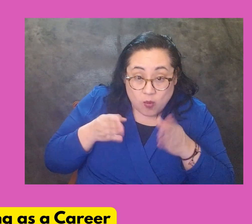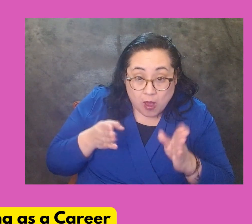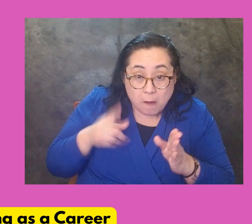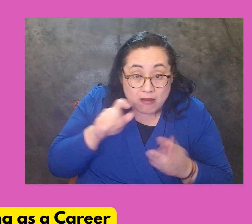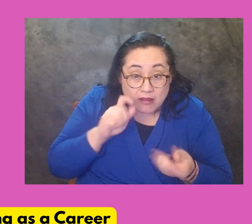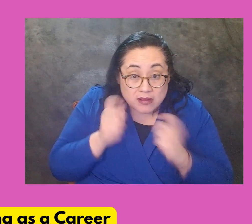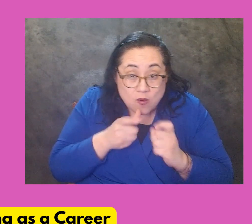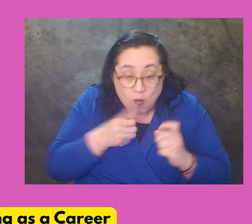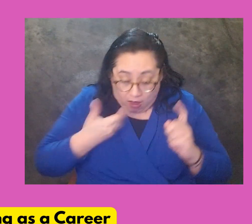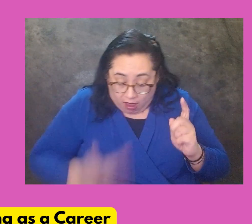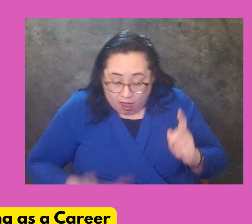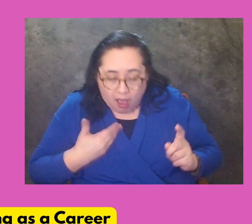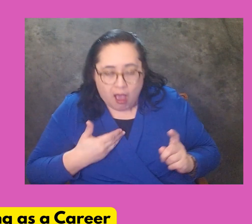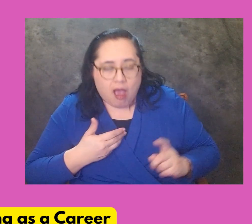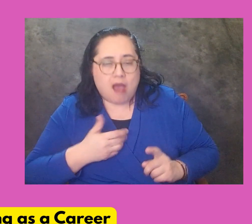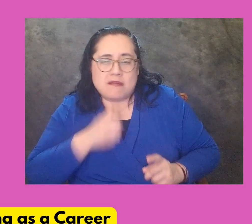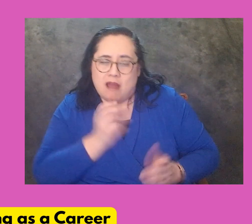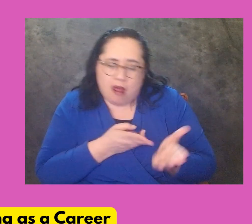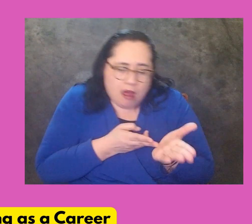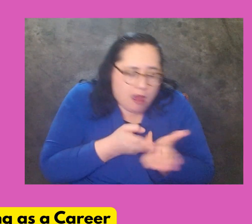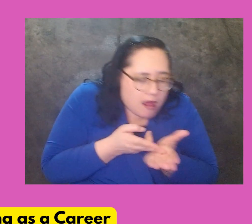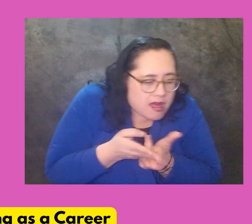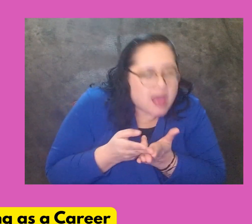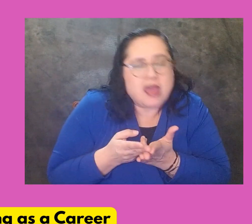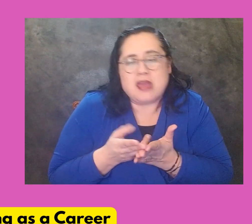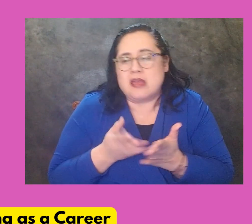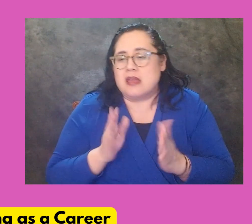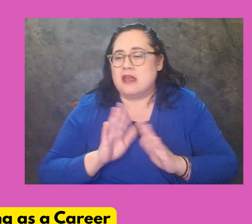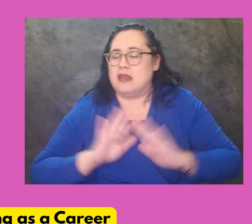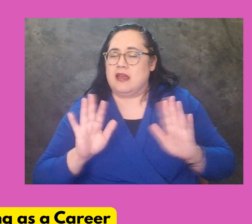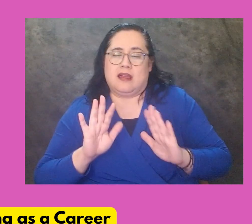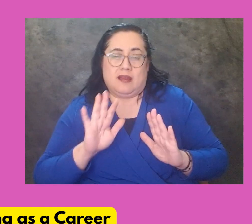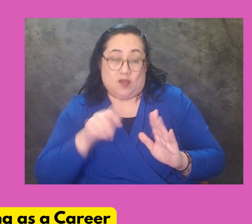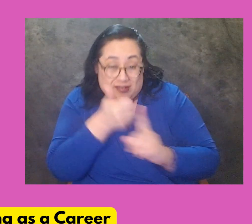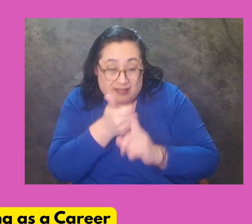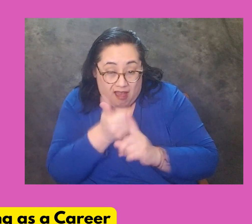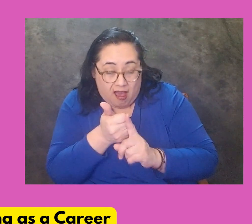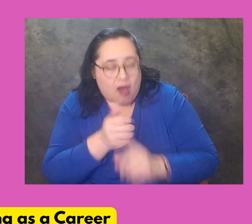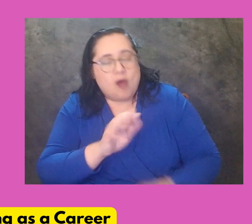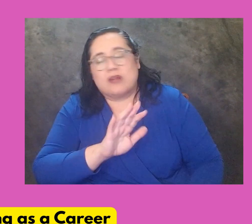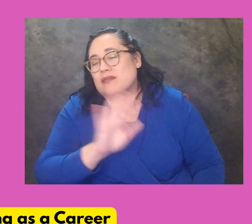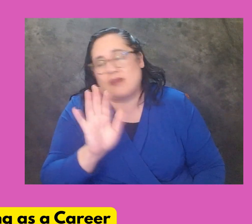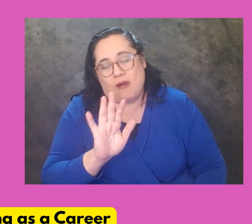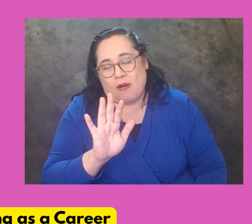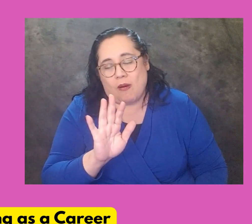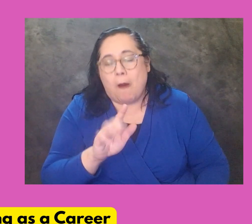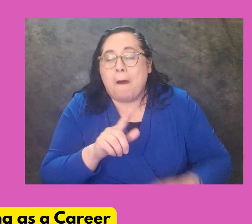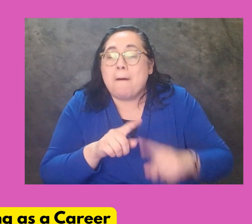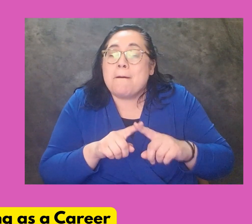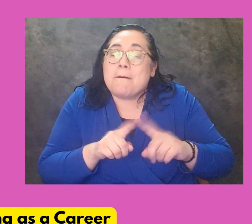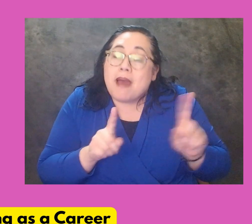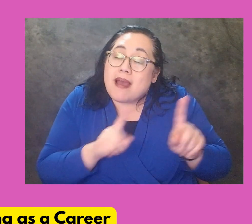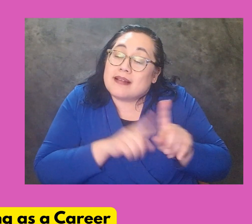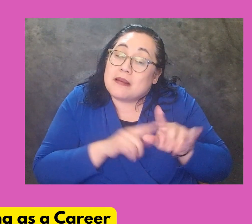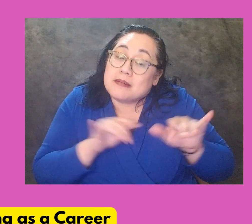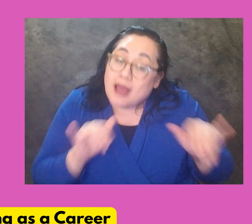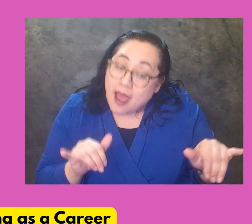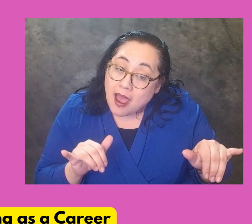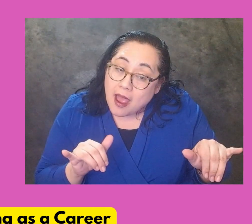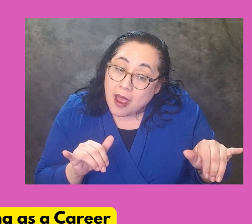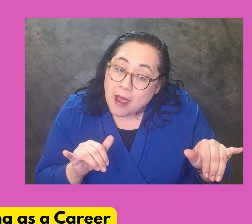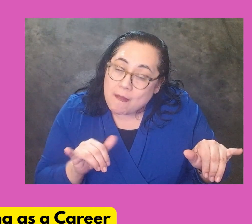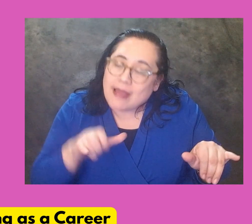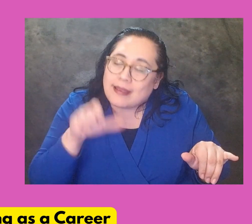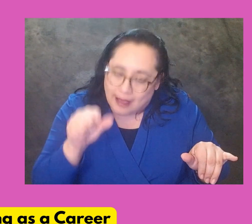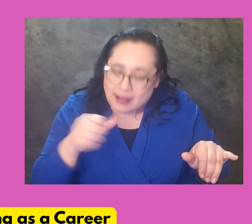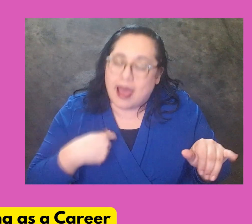Either way, do you have to change who I am? Do I have to not be authentic? I'm not saying not to be yourself, but at the same